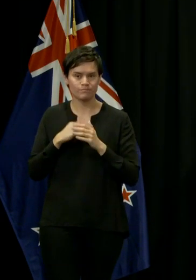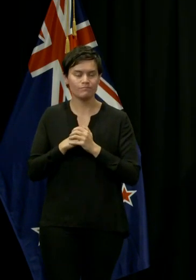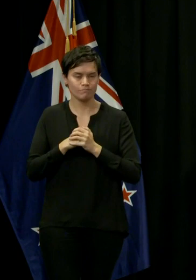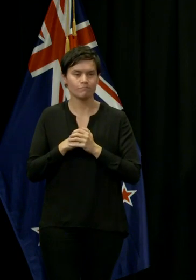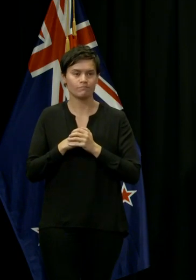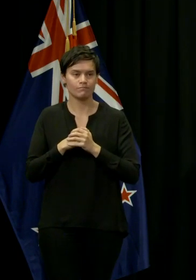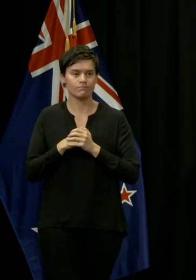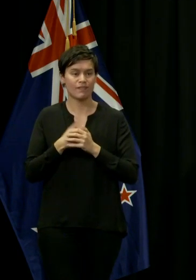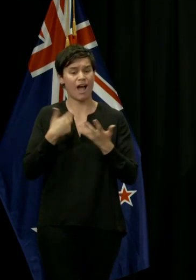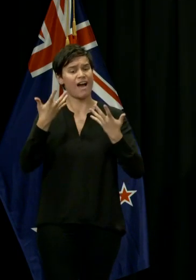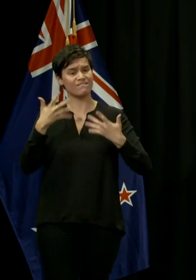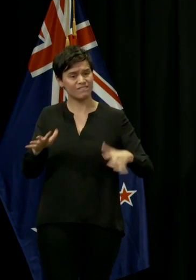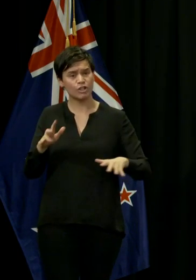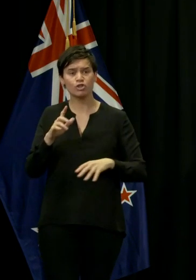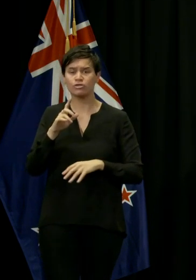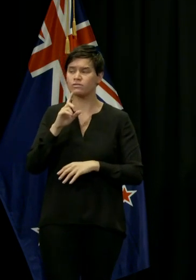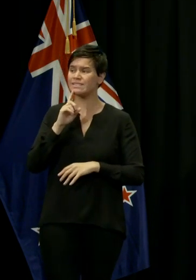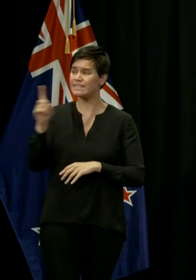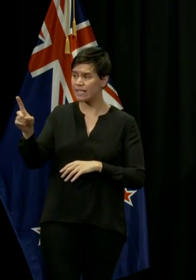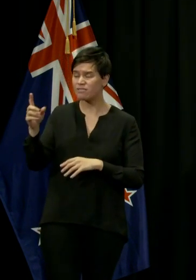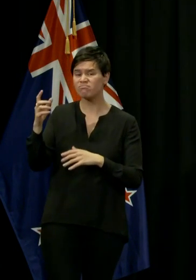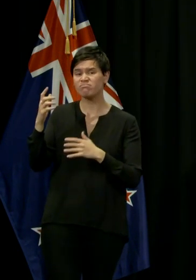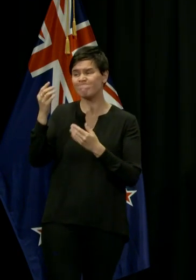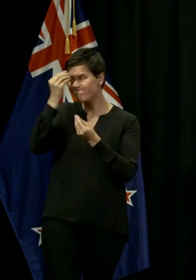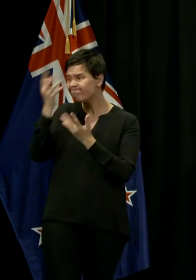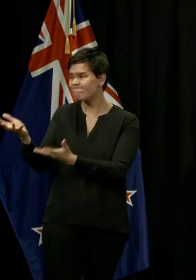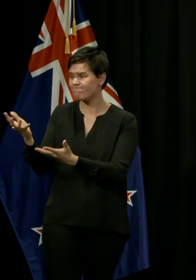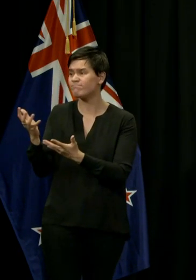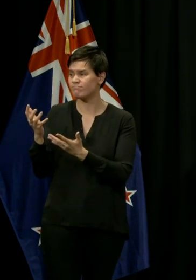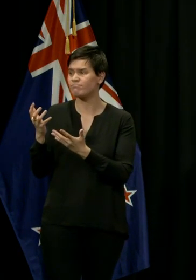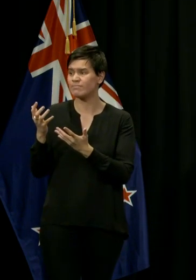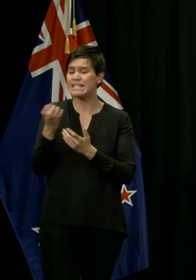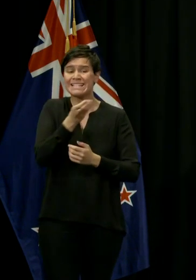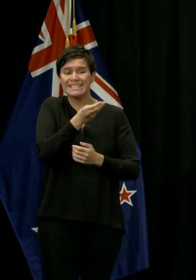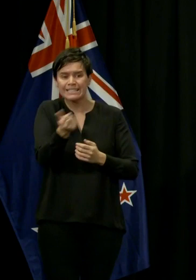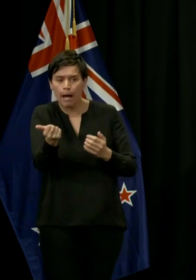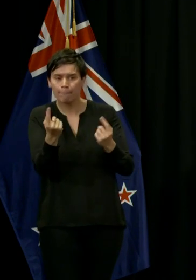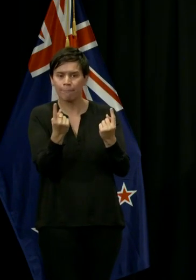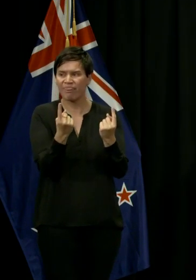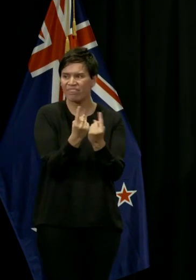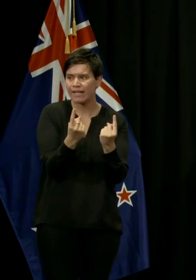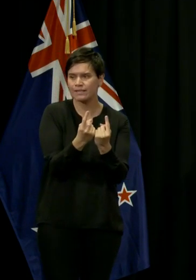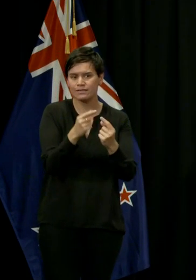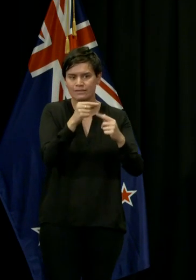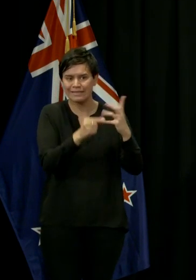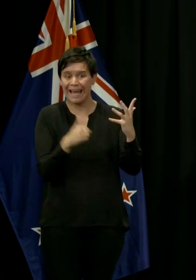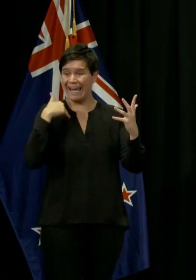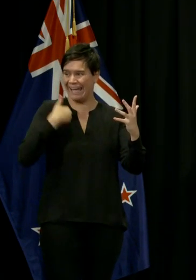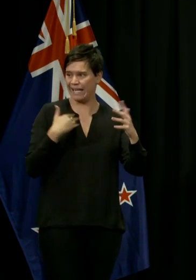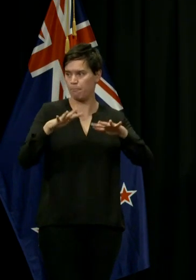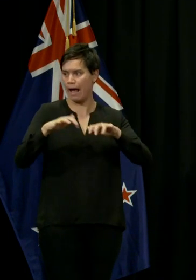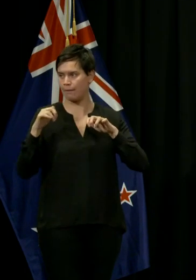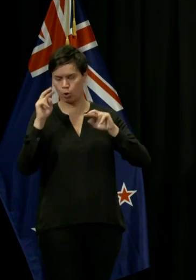him that there are some elements that require the scrutiny of Parliament, the epidemic notice,